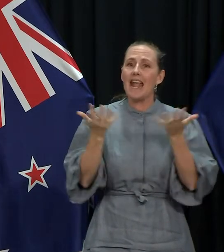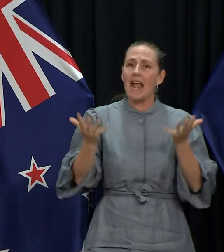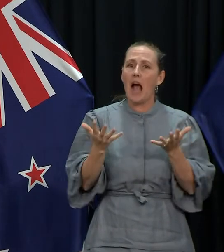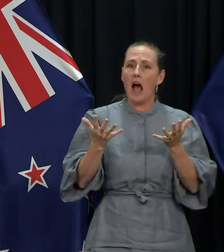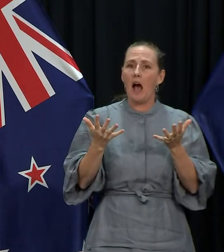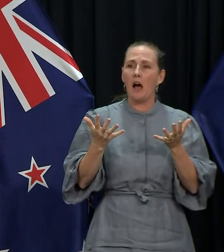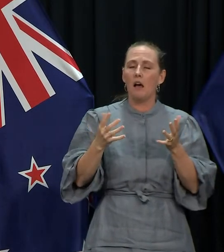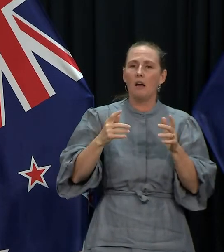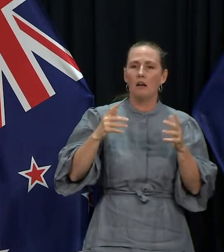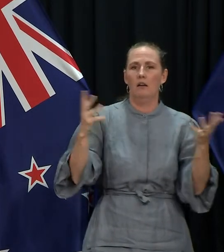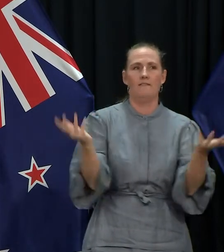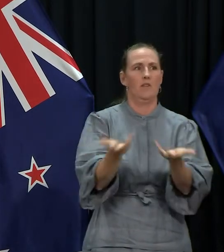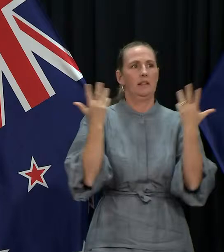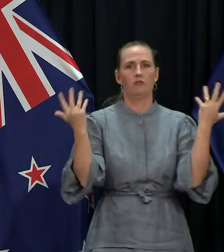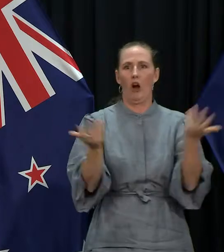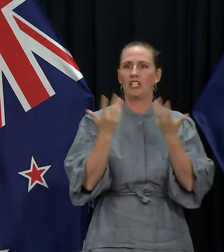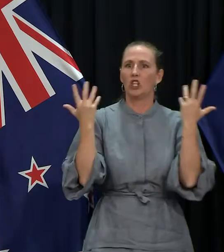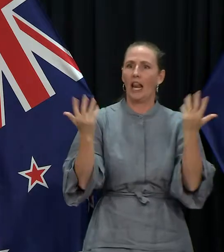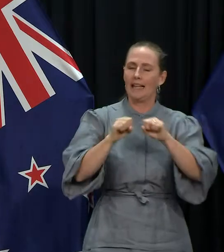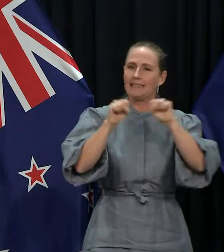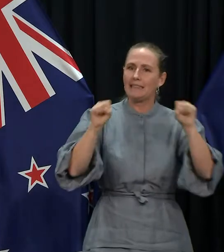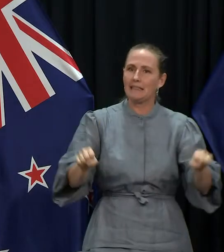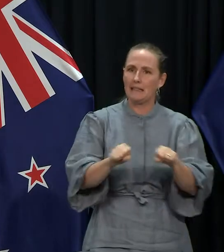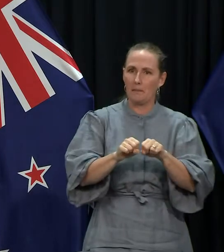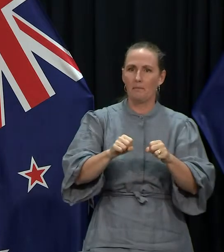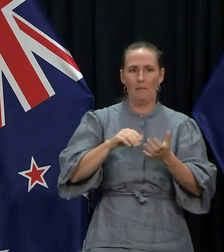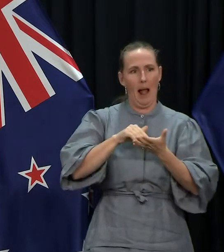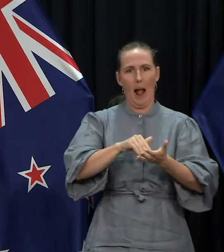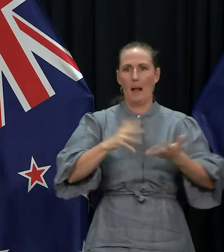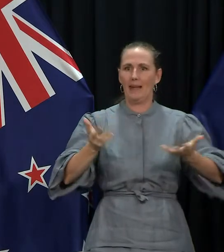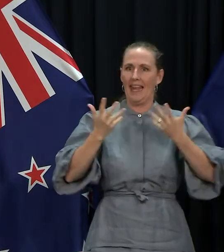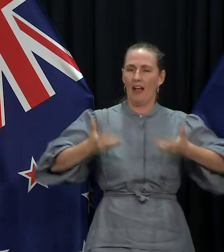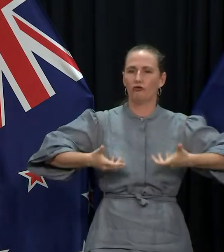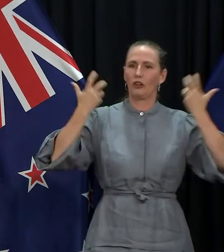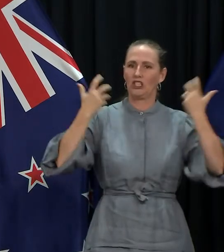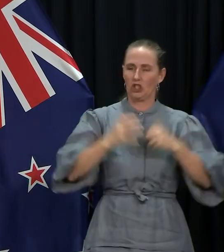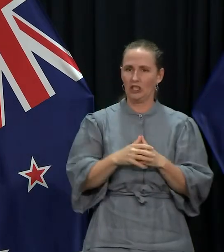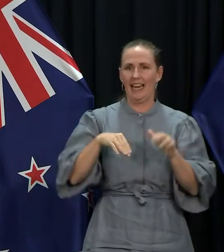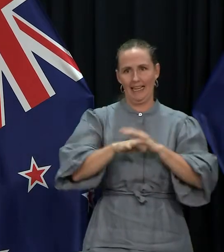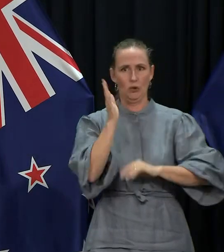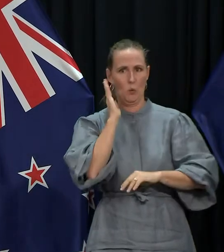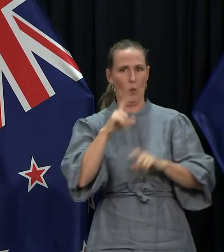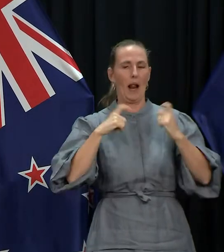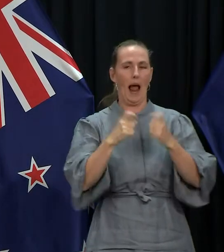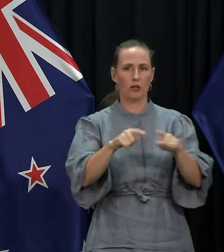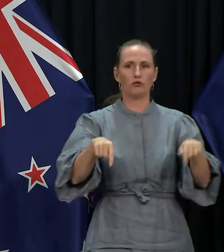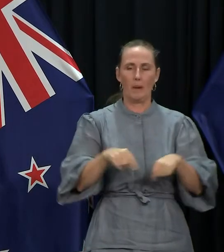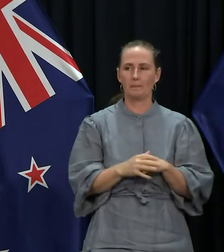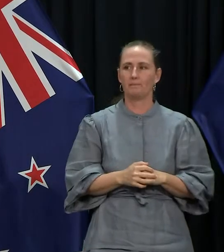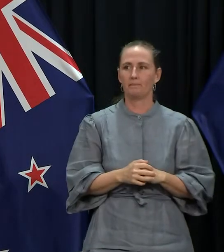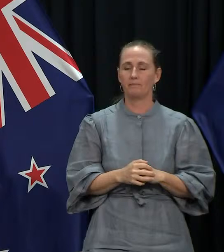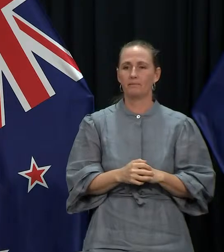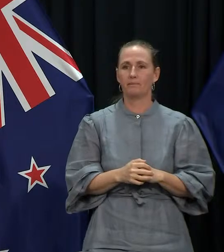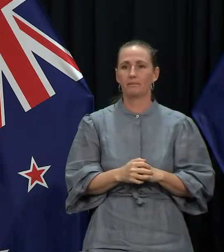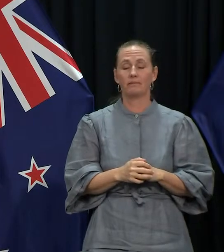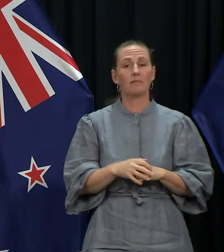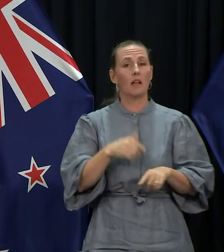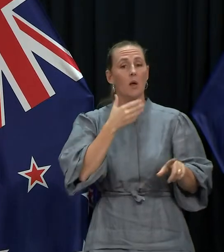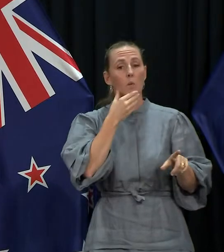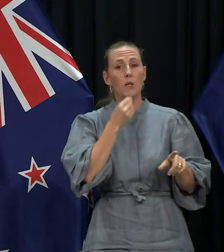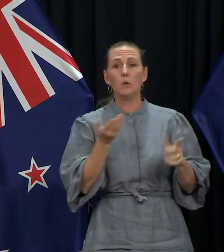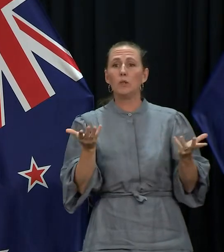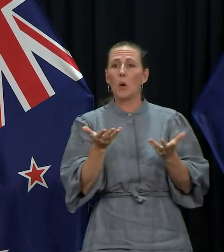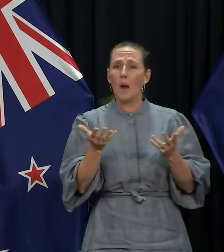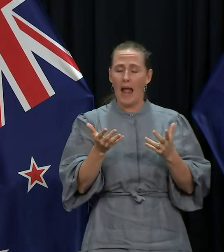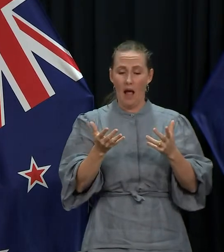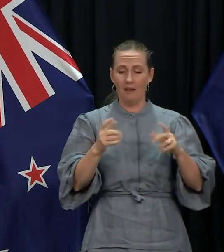schools. Obviously, the availability of those is somewhat limited, so we expect that they'll often use those in areas where the ventilation is poor but the transmission risk